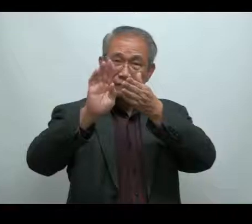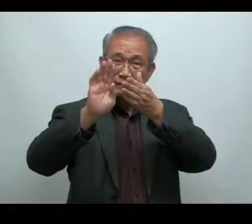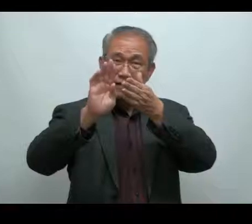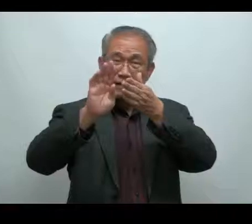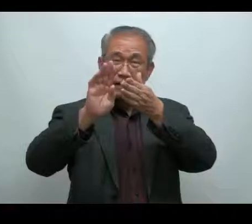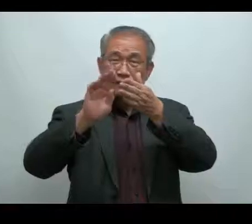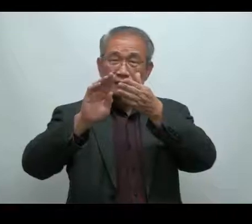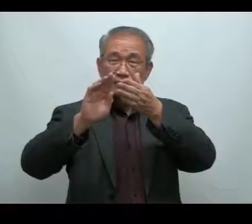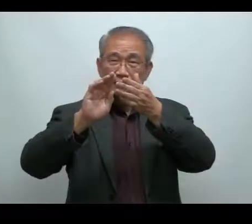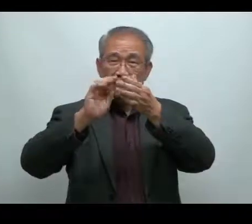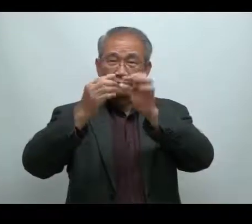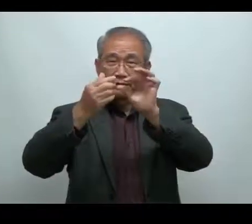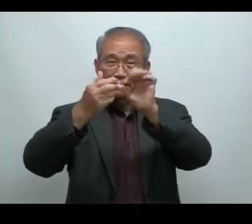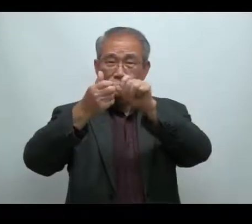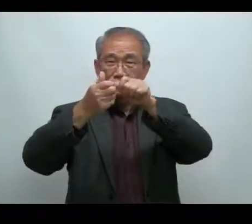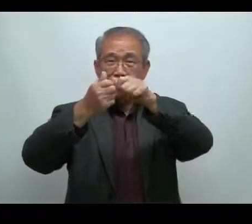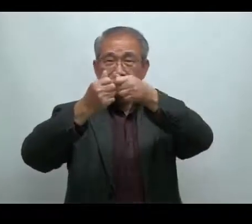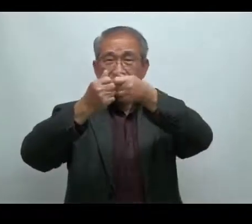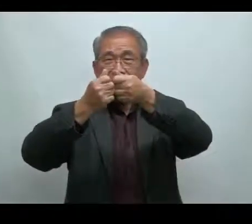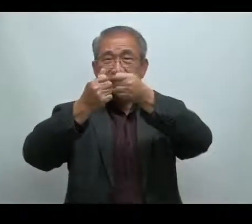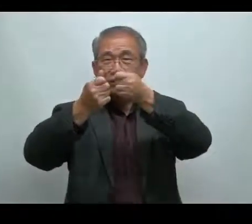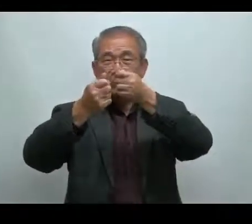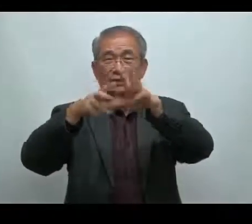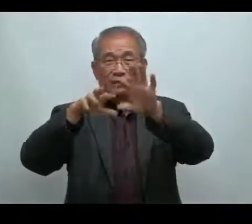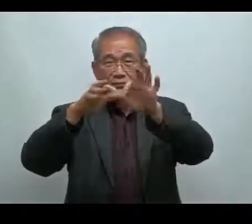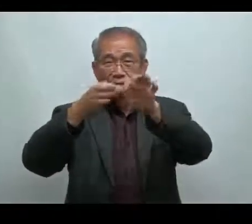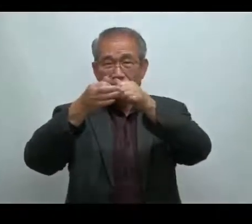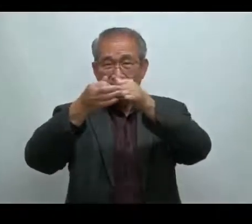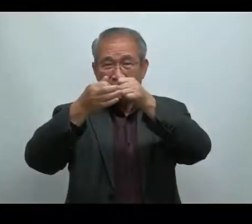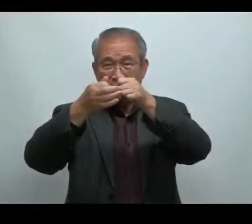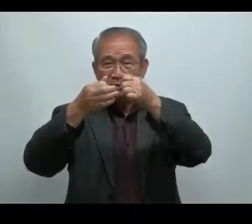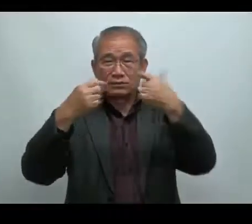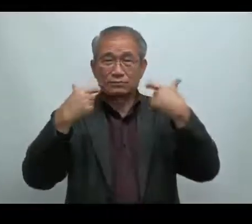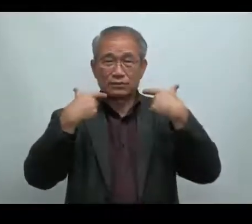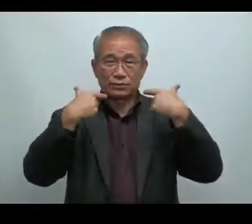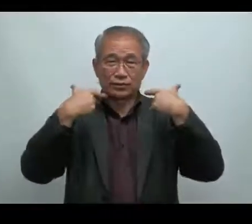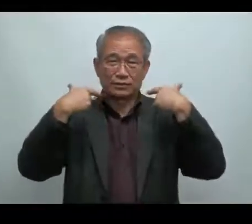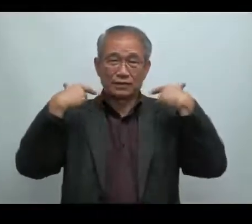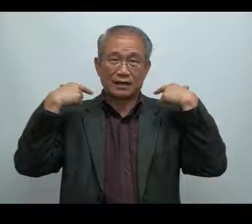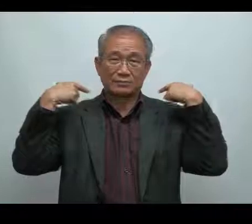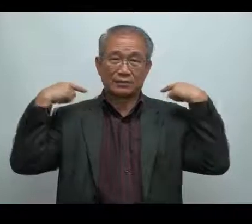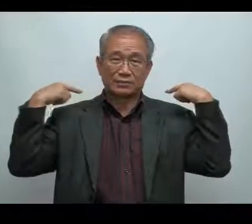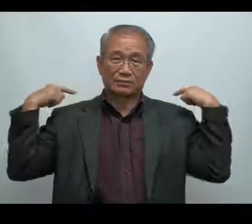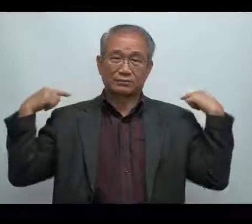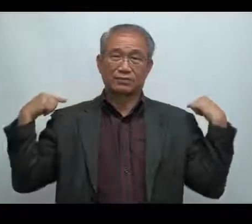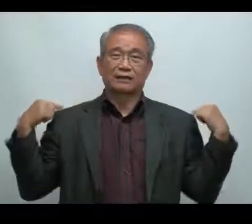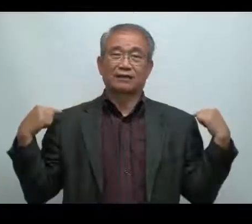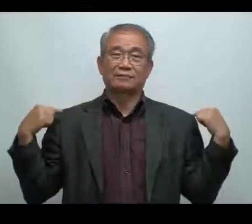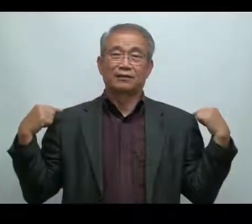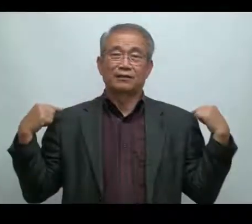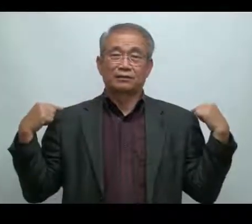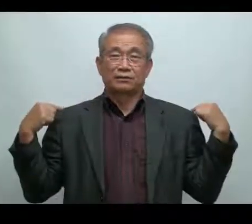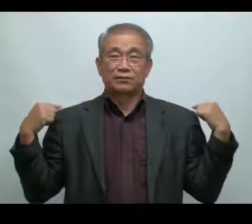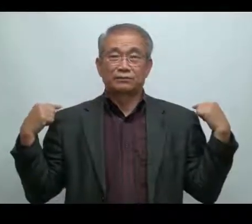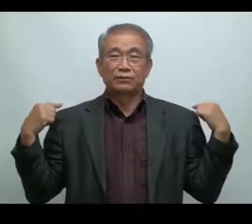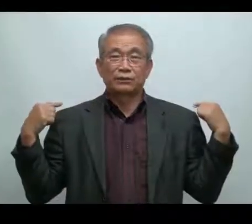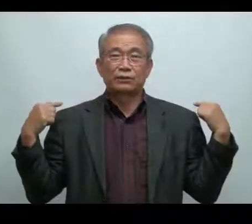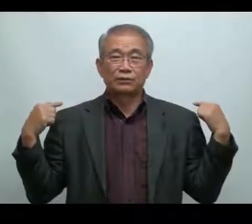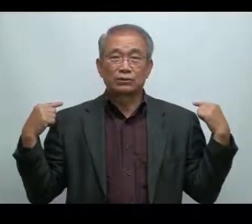vibration, then the vocal fold will have to tighten more. The more it tightens, the more trigger the other muscles to tighten up. So you will